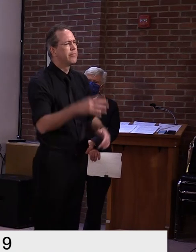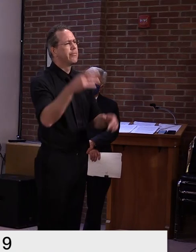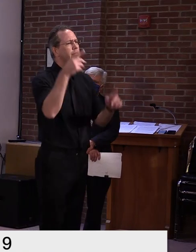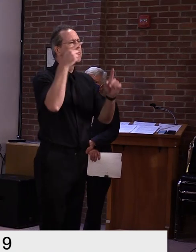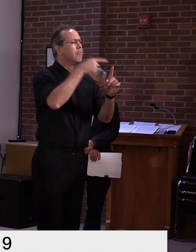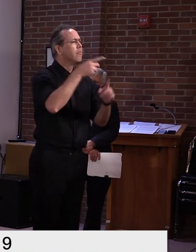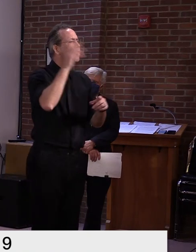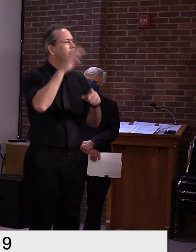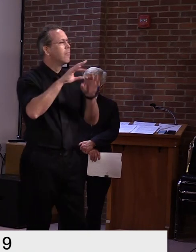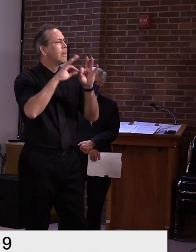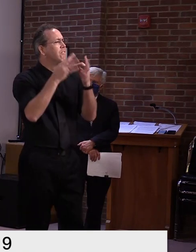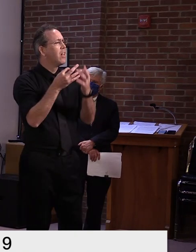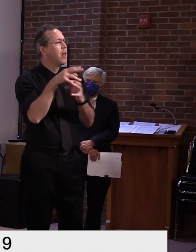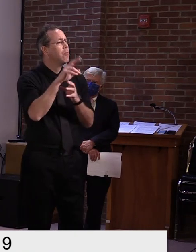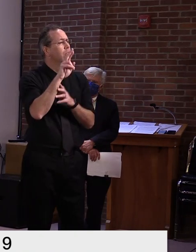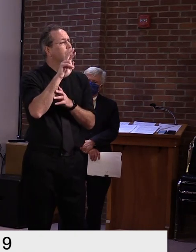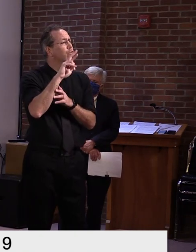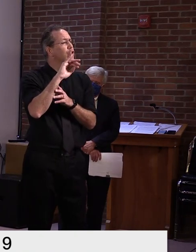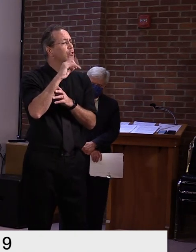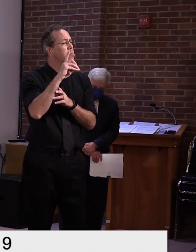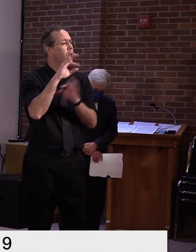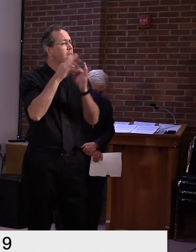that?